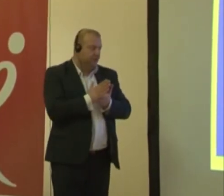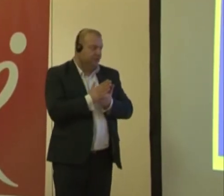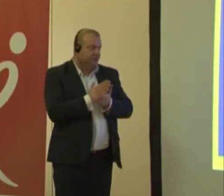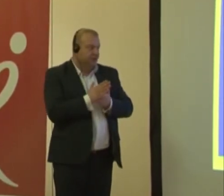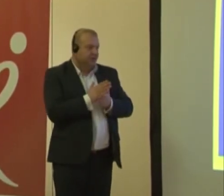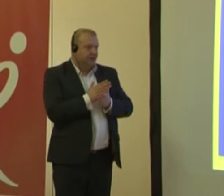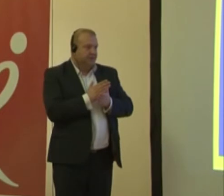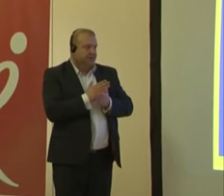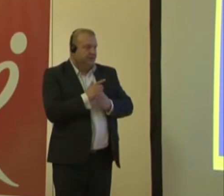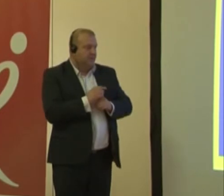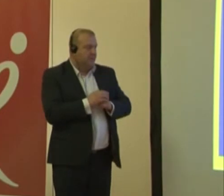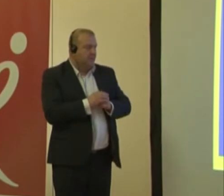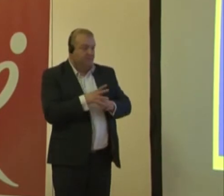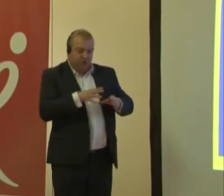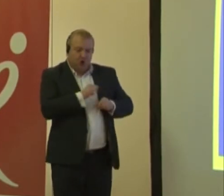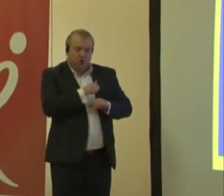implementation in Poland.